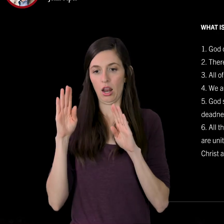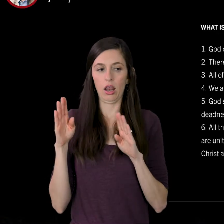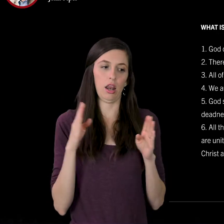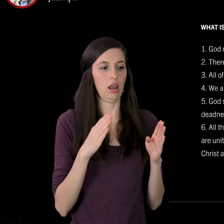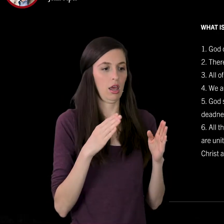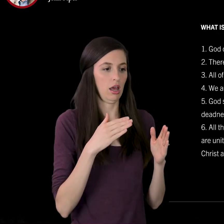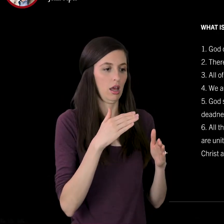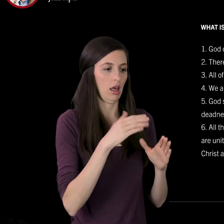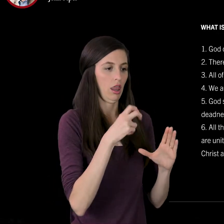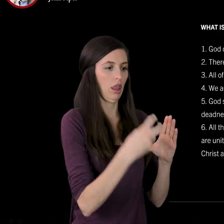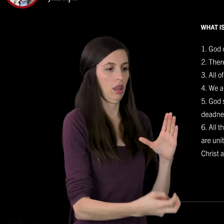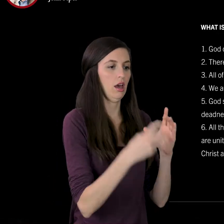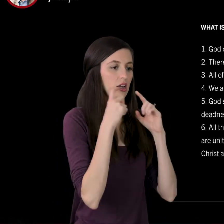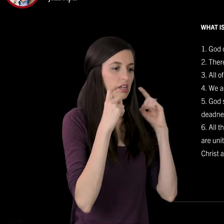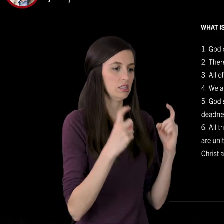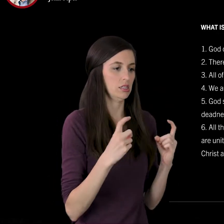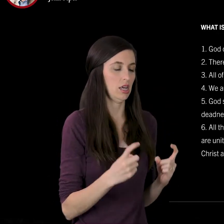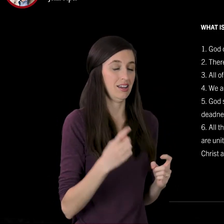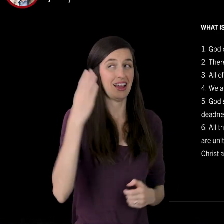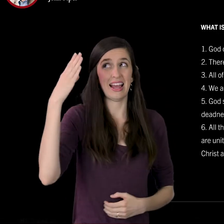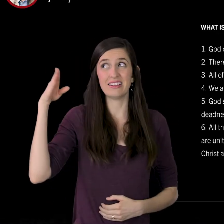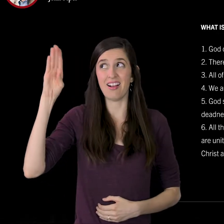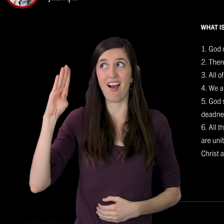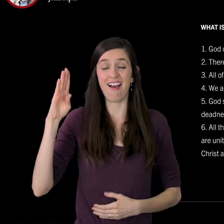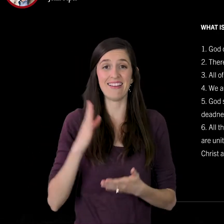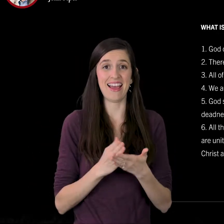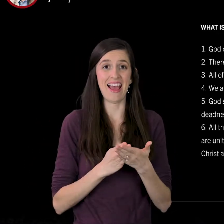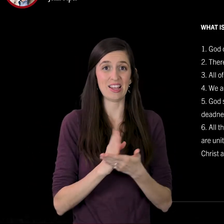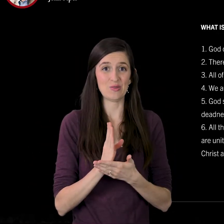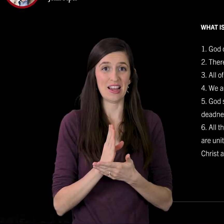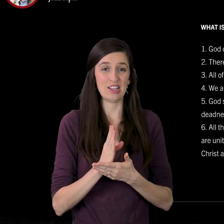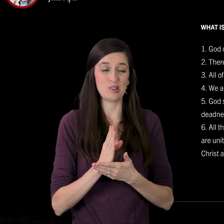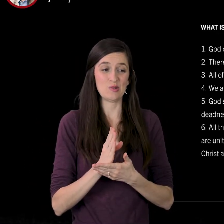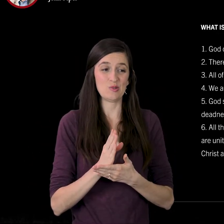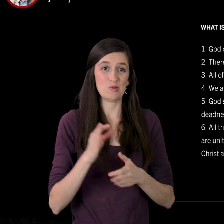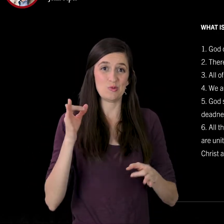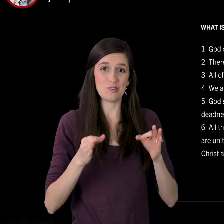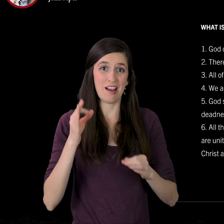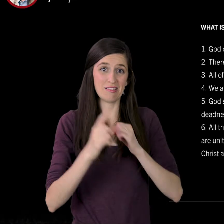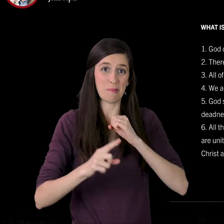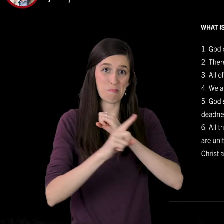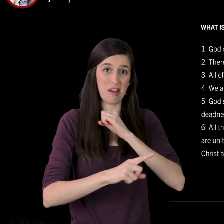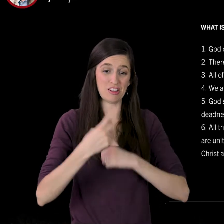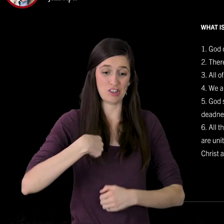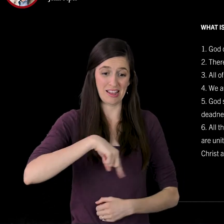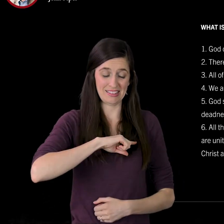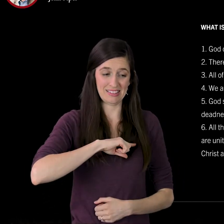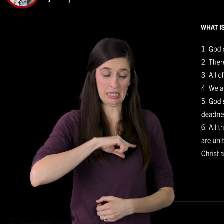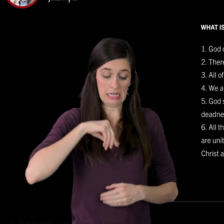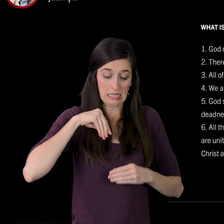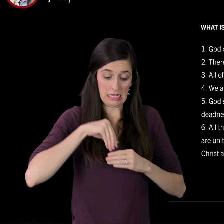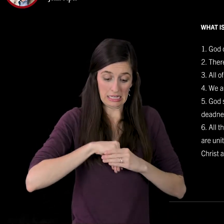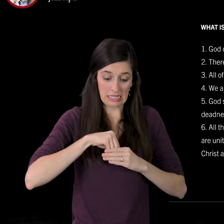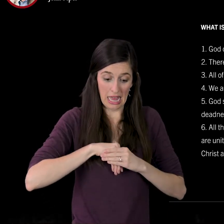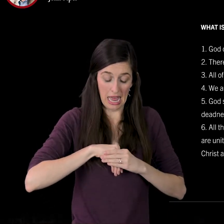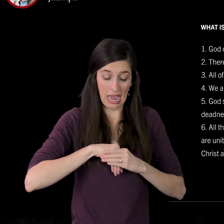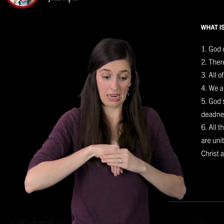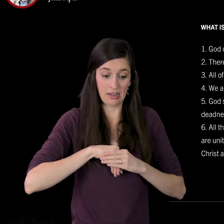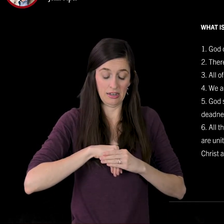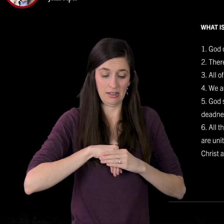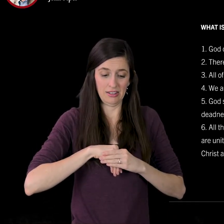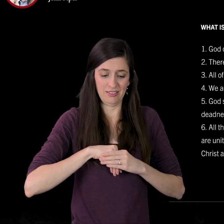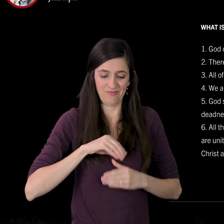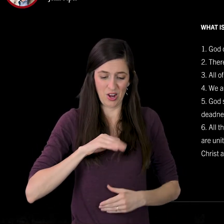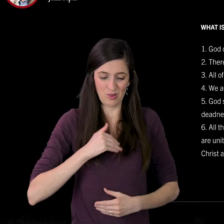under God's just condemnation. So an internal deadness and an external